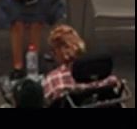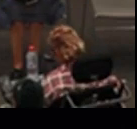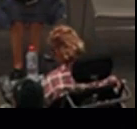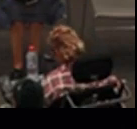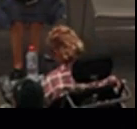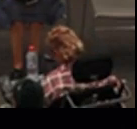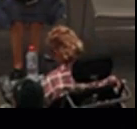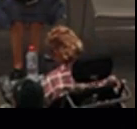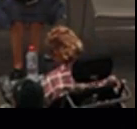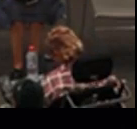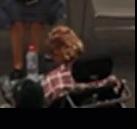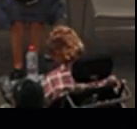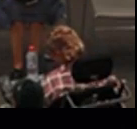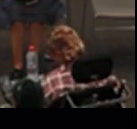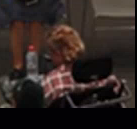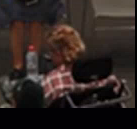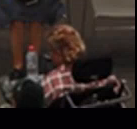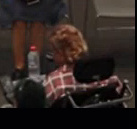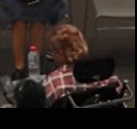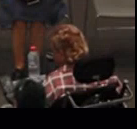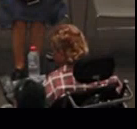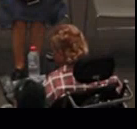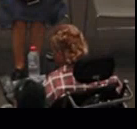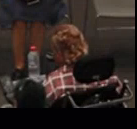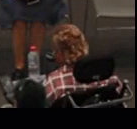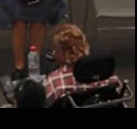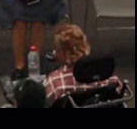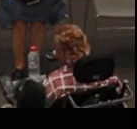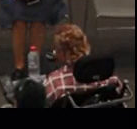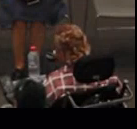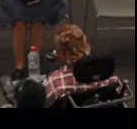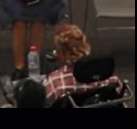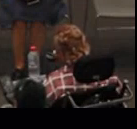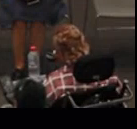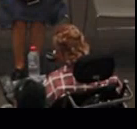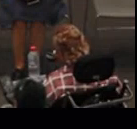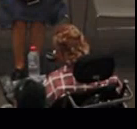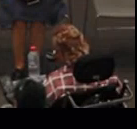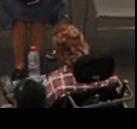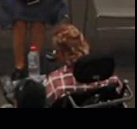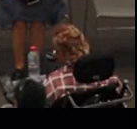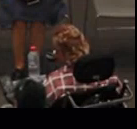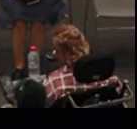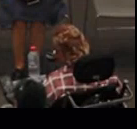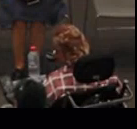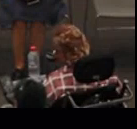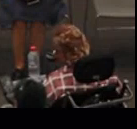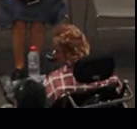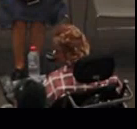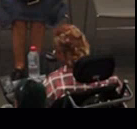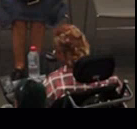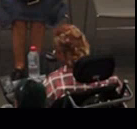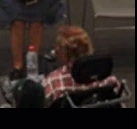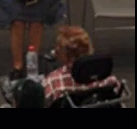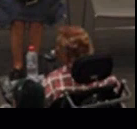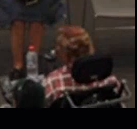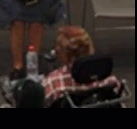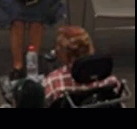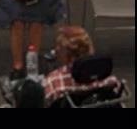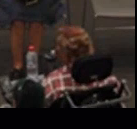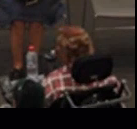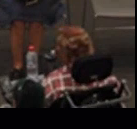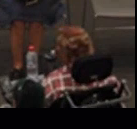friends and carers early next year. We'd like to acknowledge Ari Wilkins from the Department of Health Communications team for driving